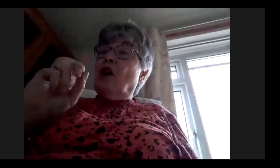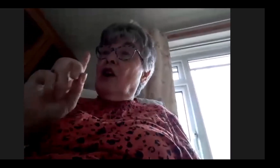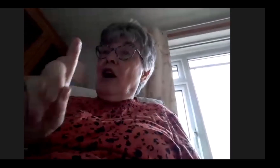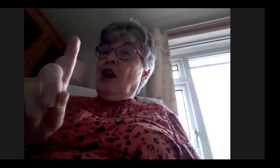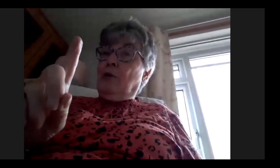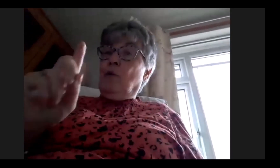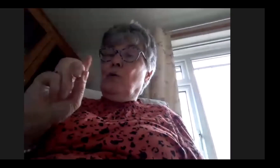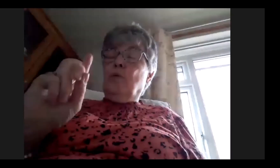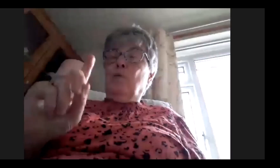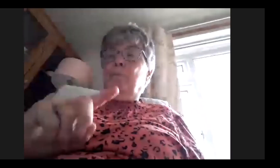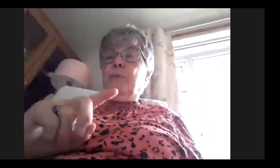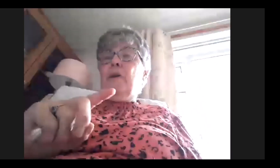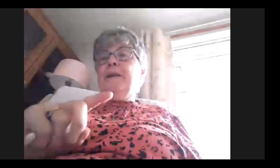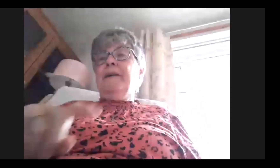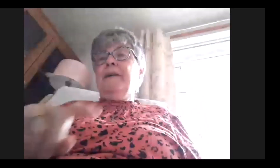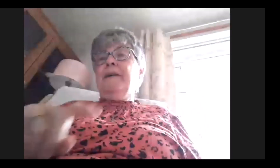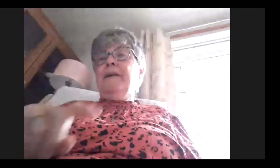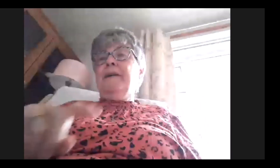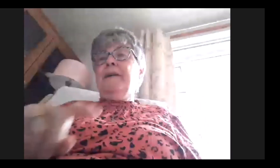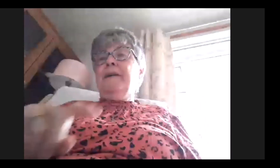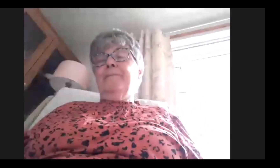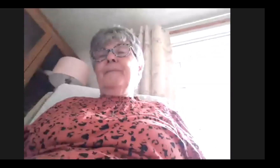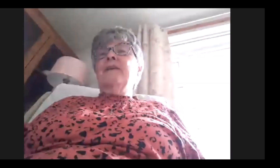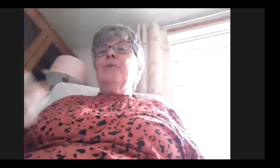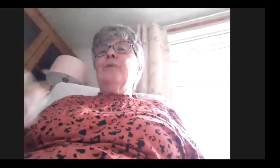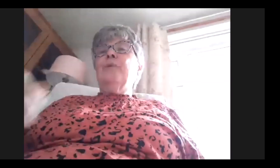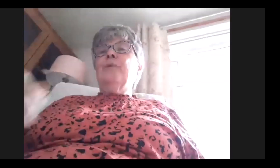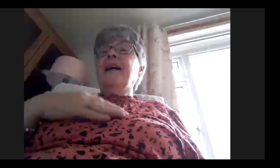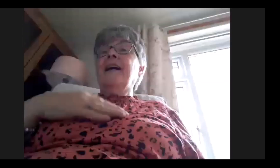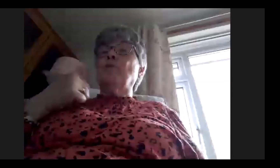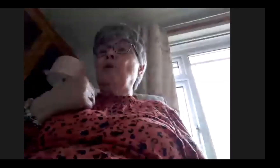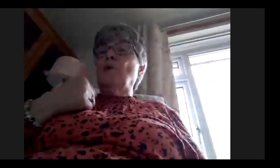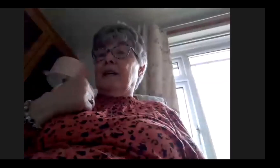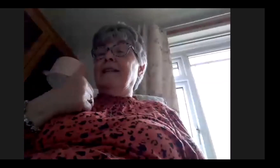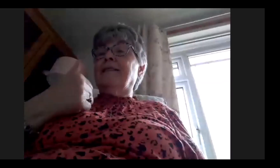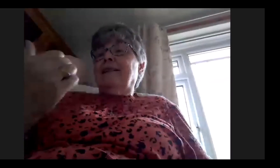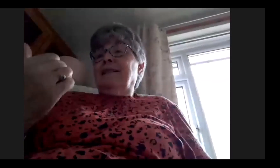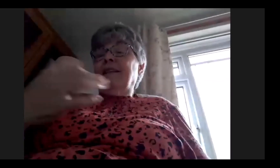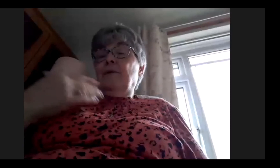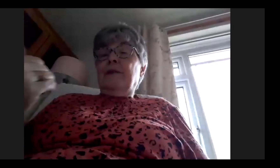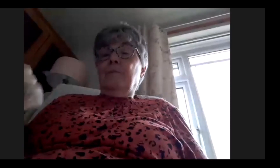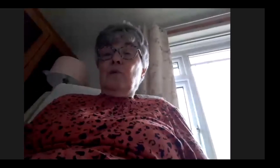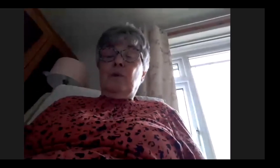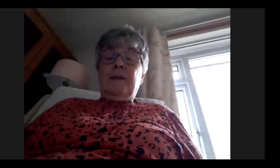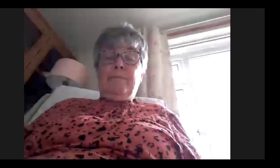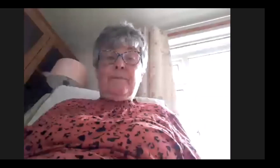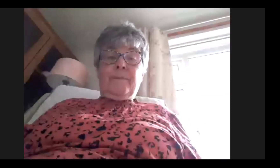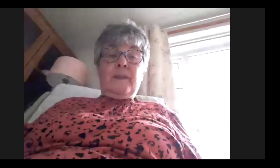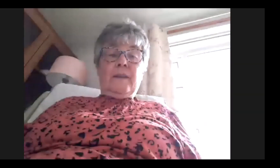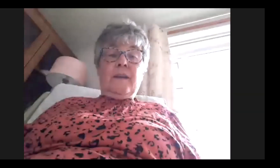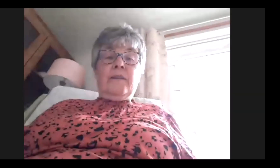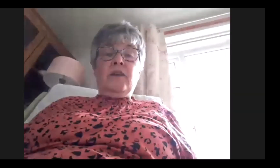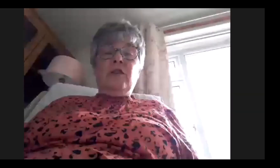hello or goodbye. We say good morning, then they know it's morning and that you're just coming in.